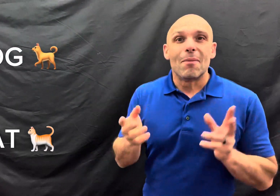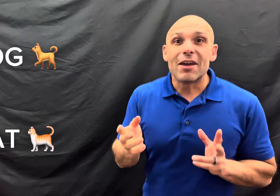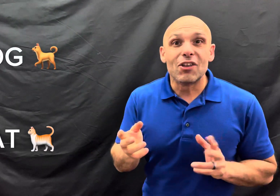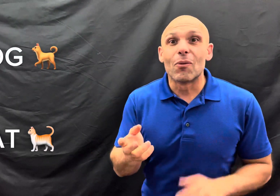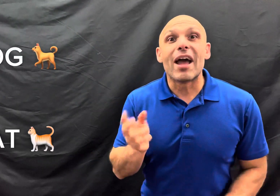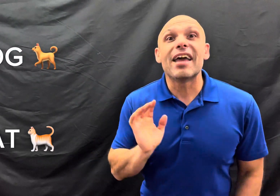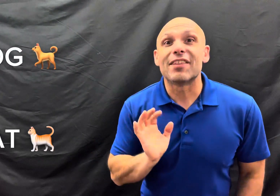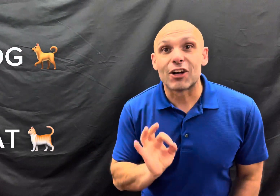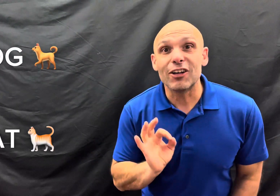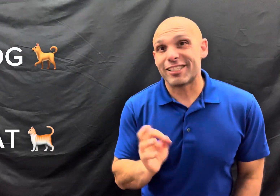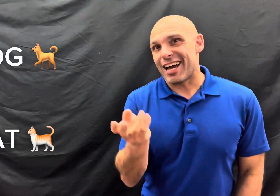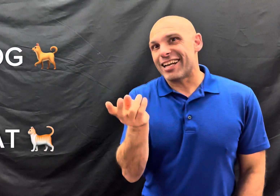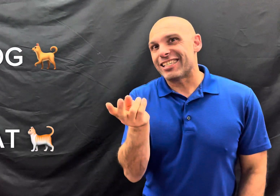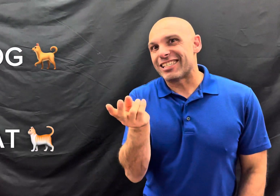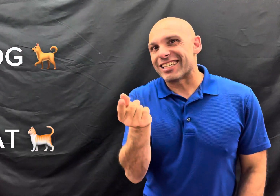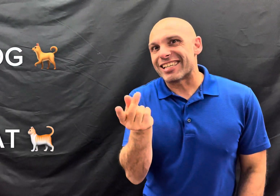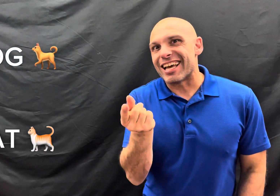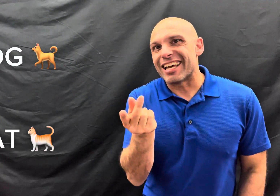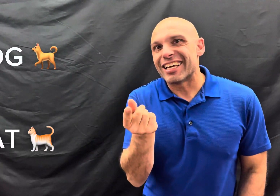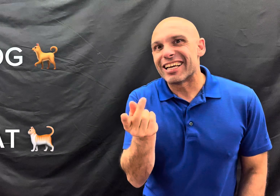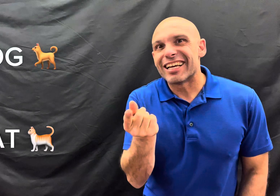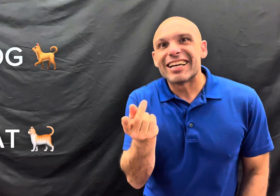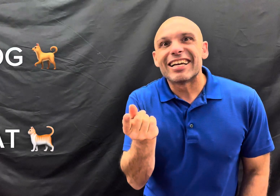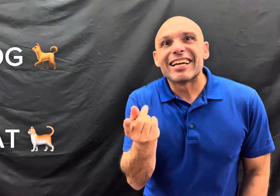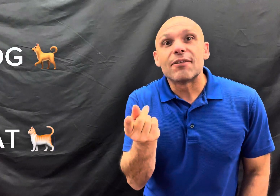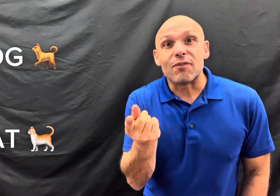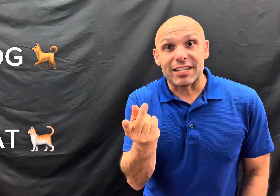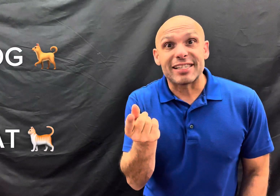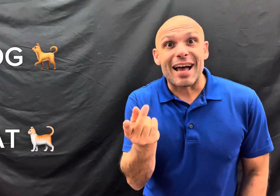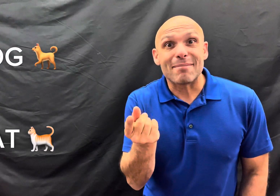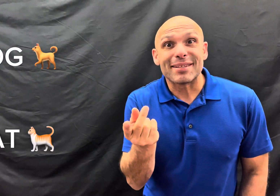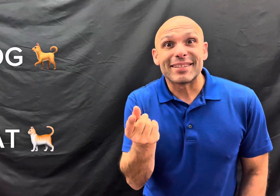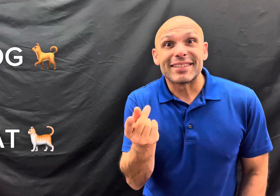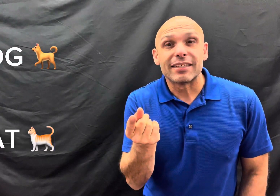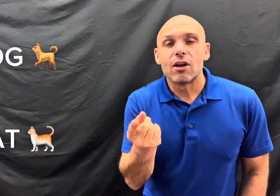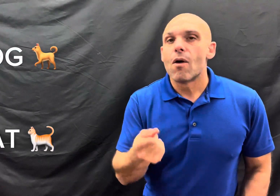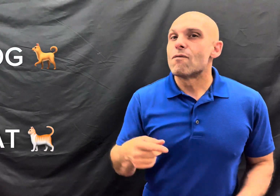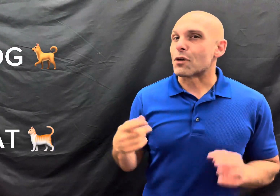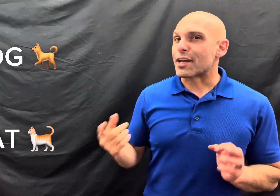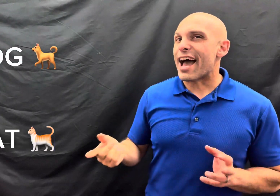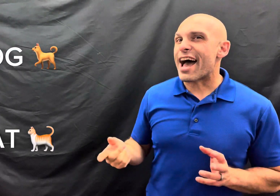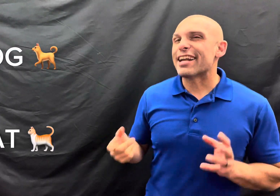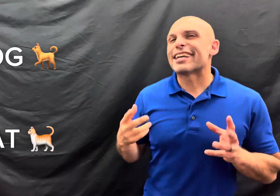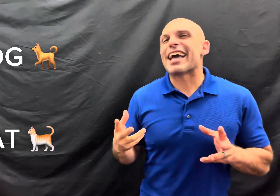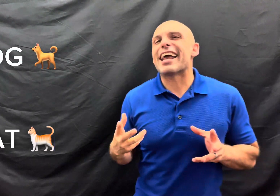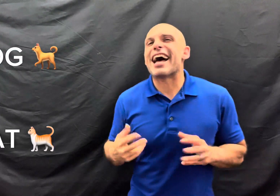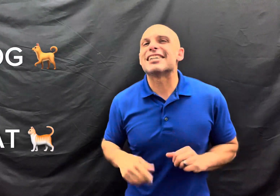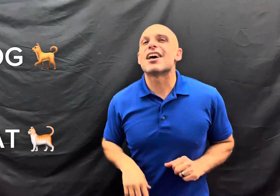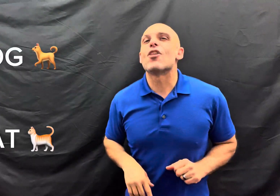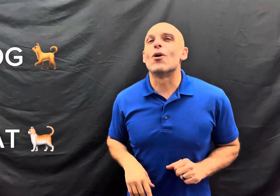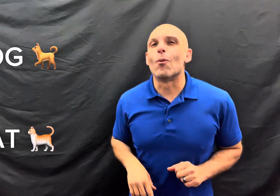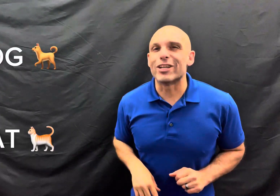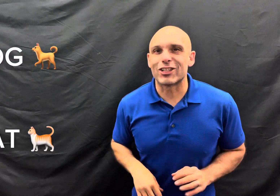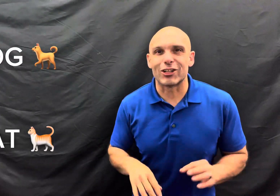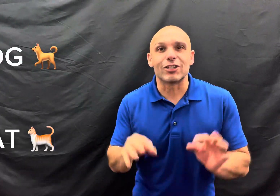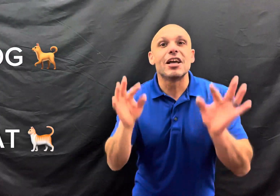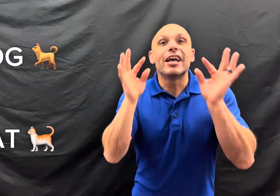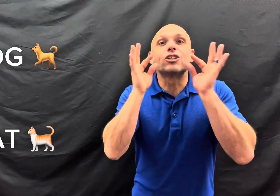Either way, the current sign is just a fake snap. For cat, cat has the whiskers. And so we're